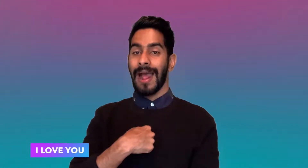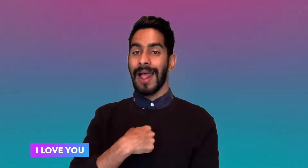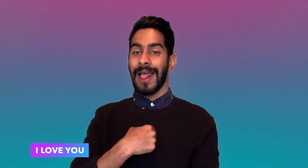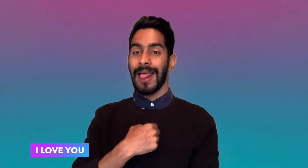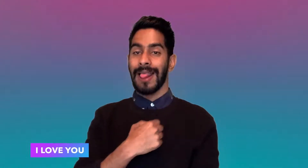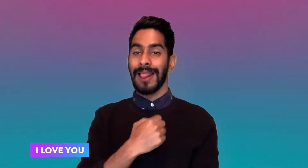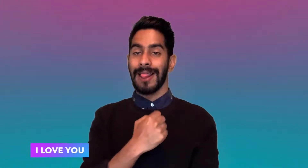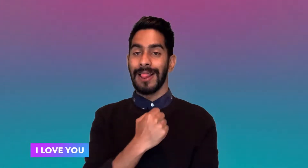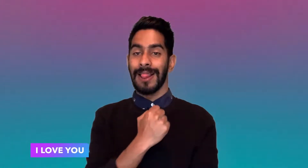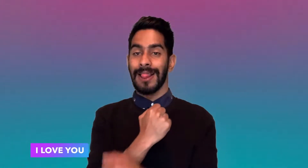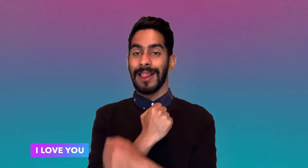I